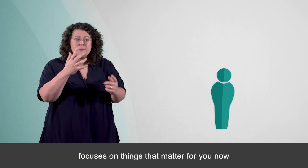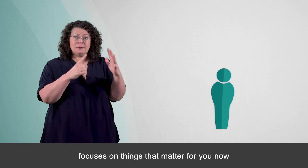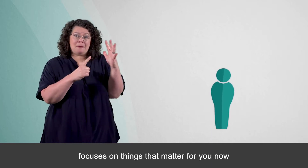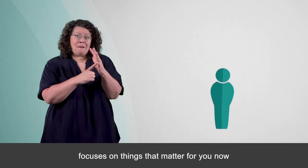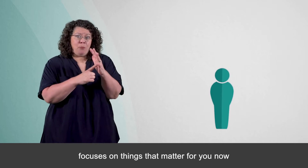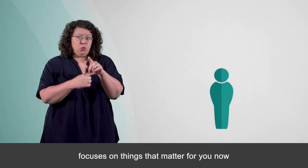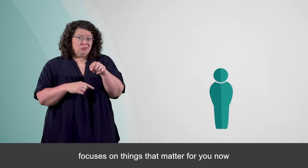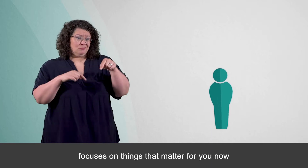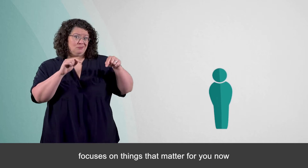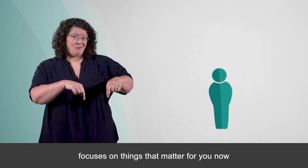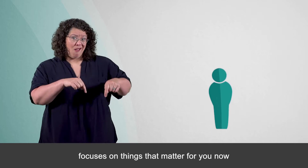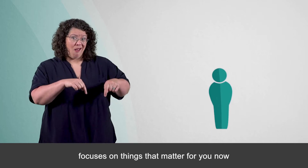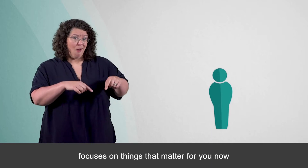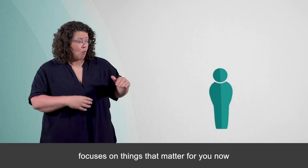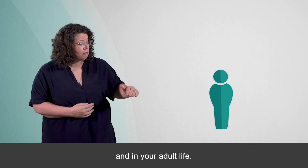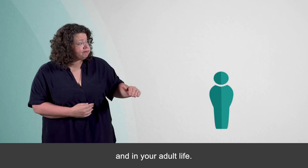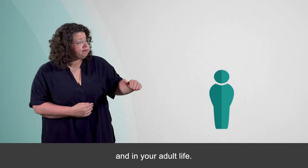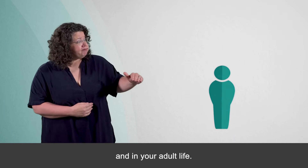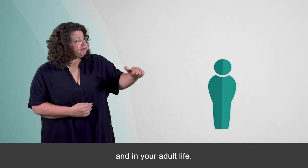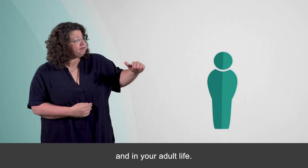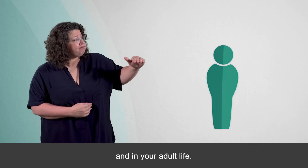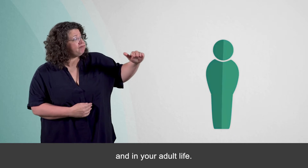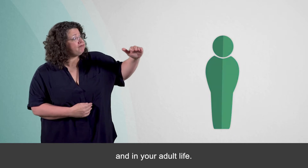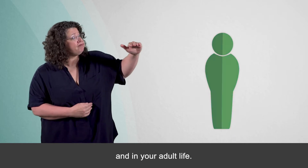you now and in your adult life.